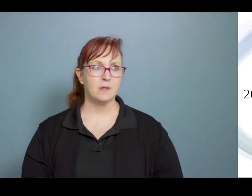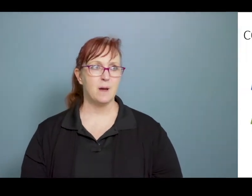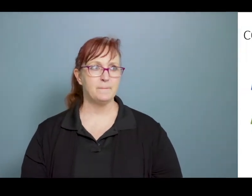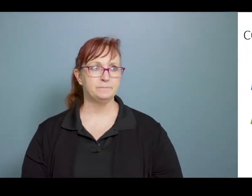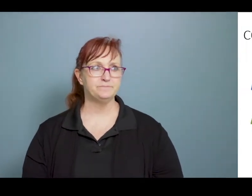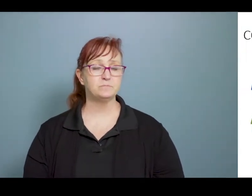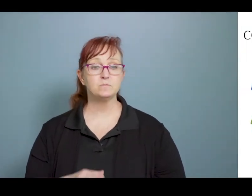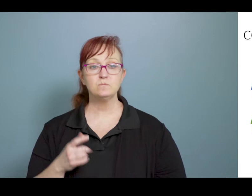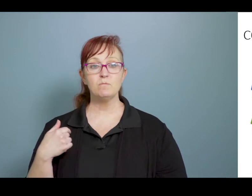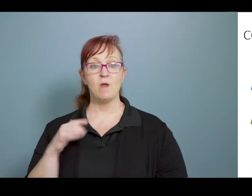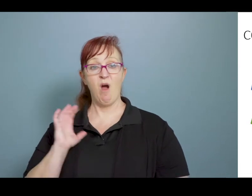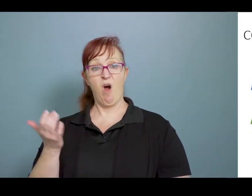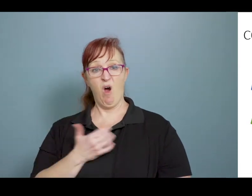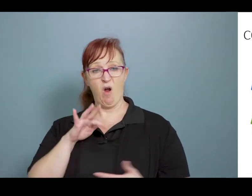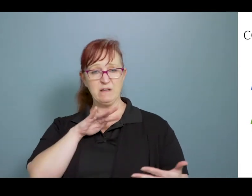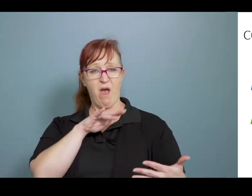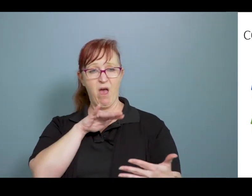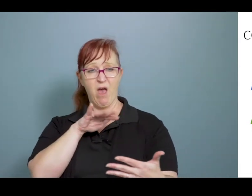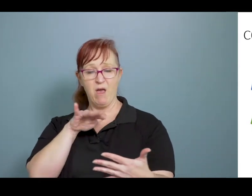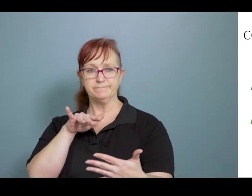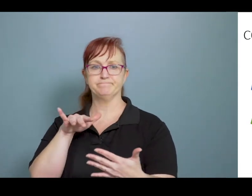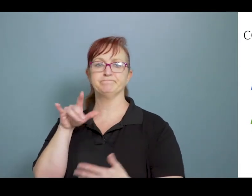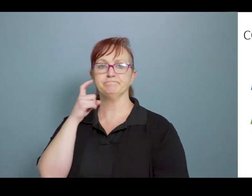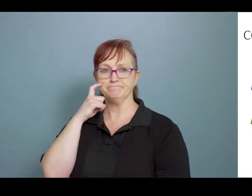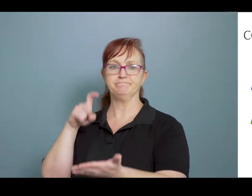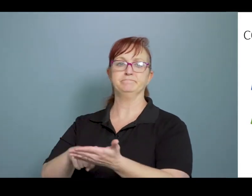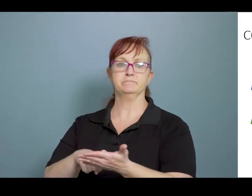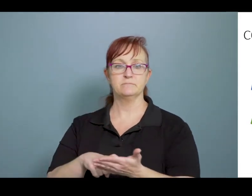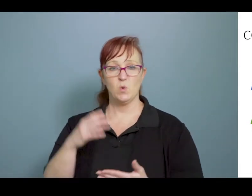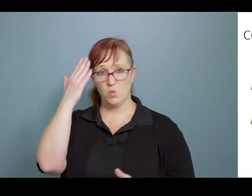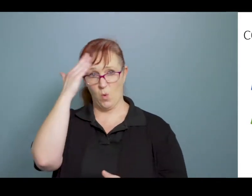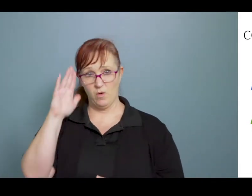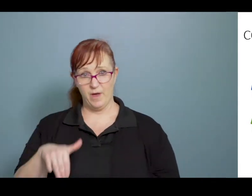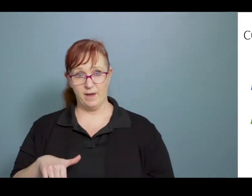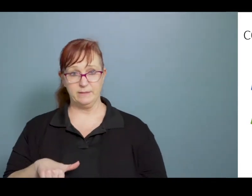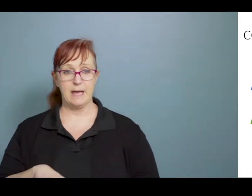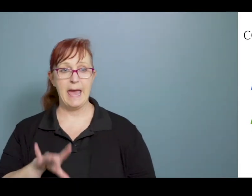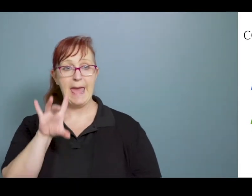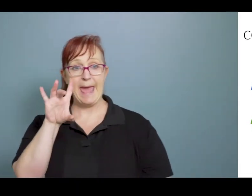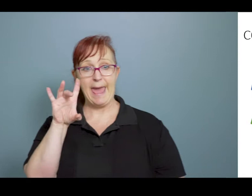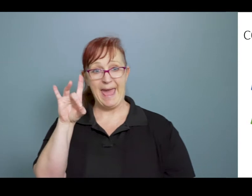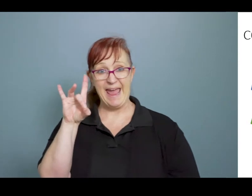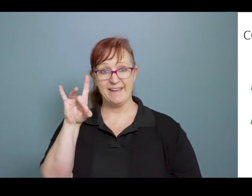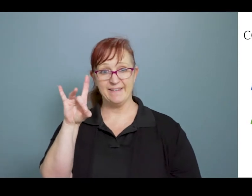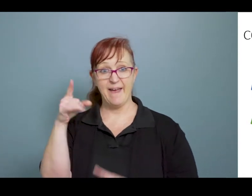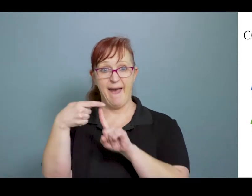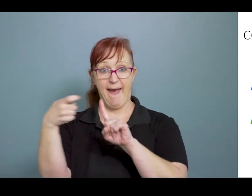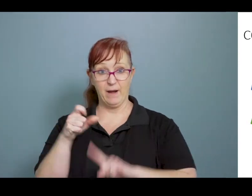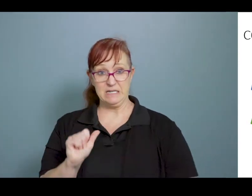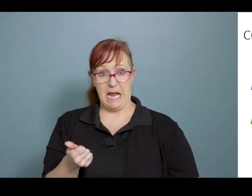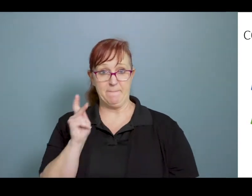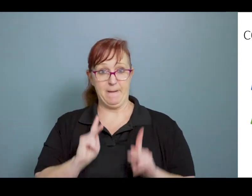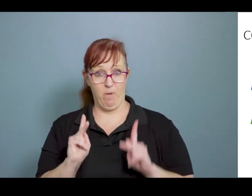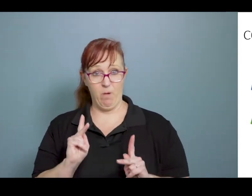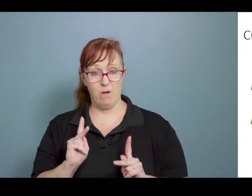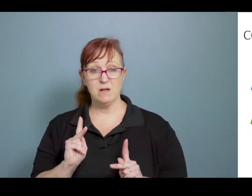What we found is that nearly 8 in 10 people say that coronavirus